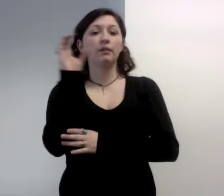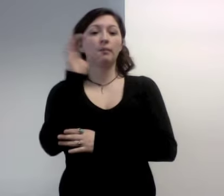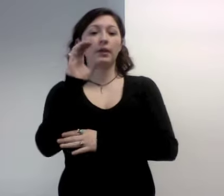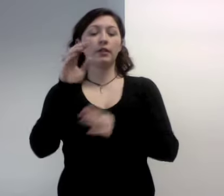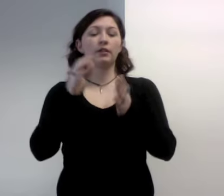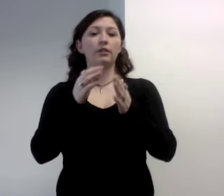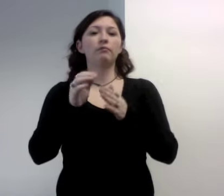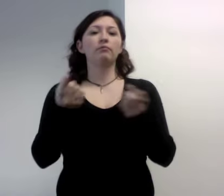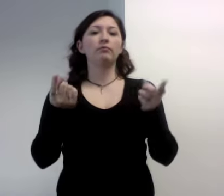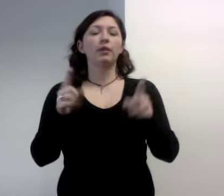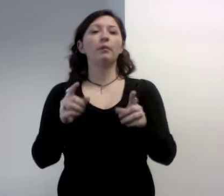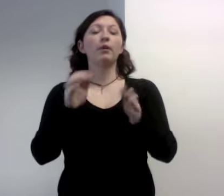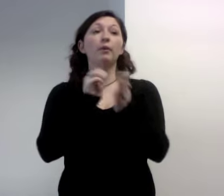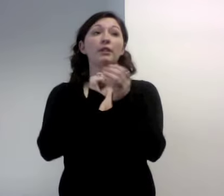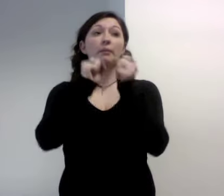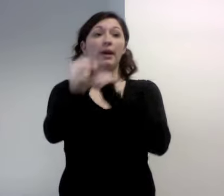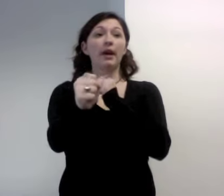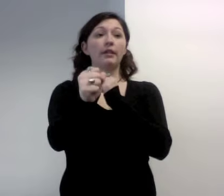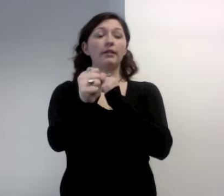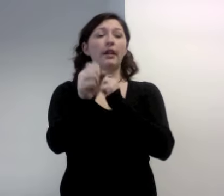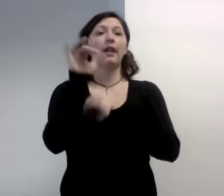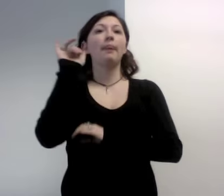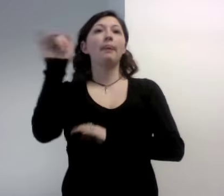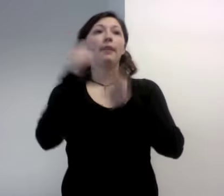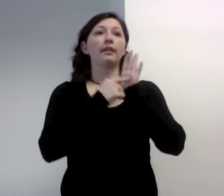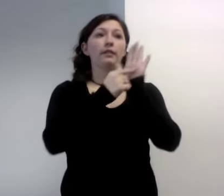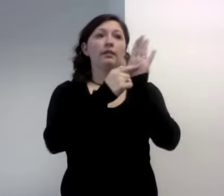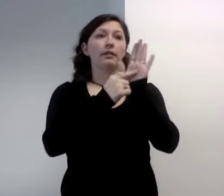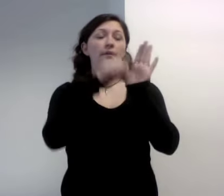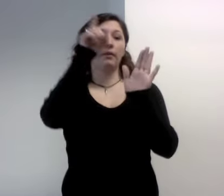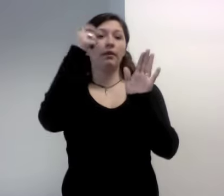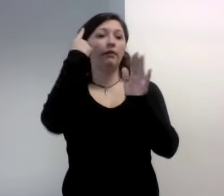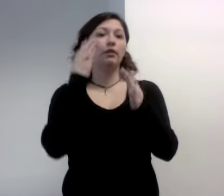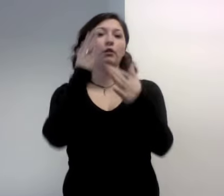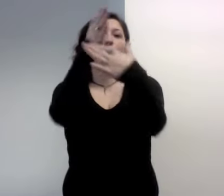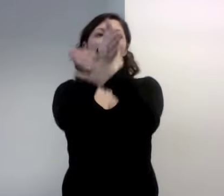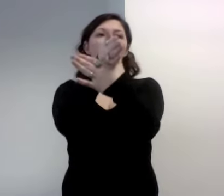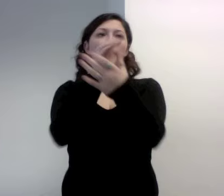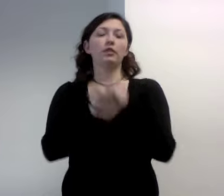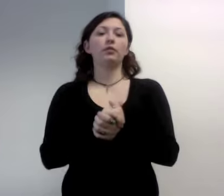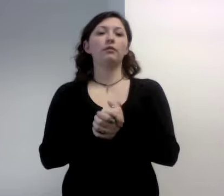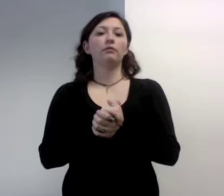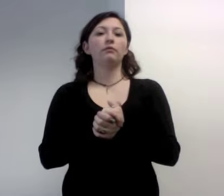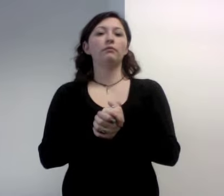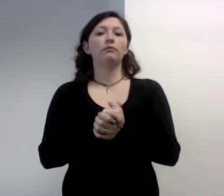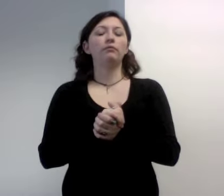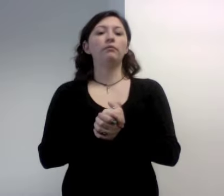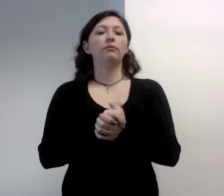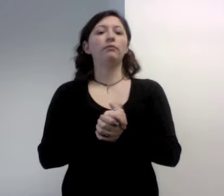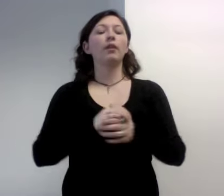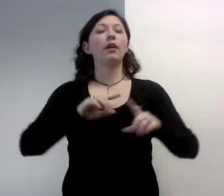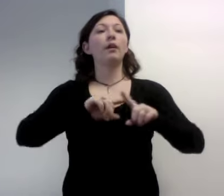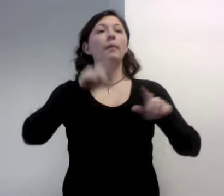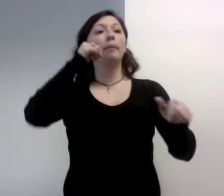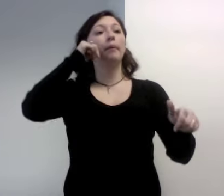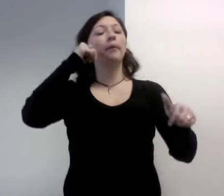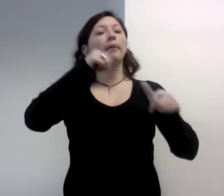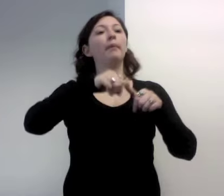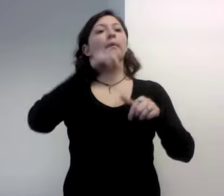was passed. That's an example of government regulation. But remember, government regulation can